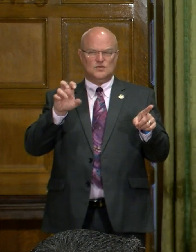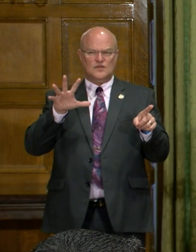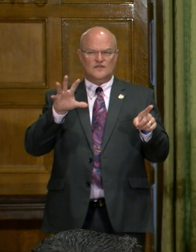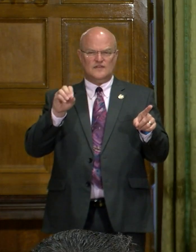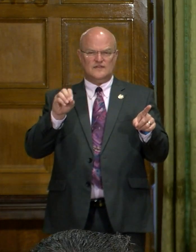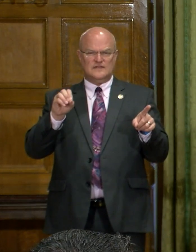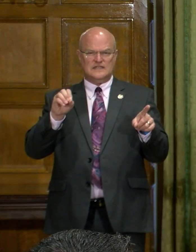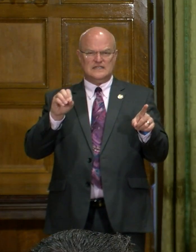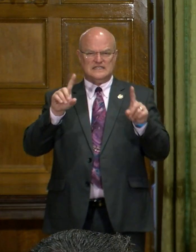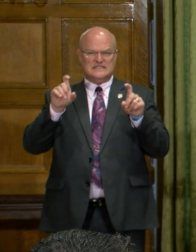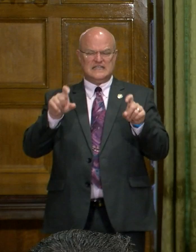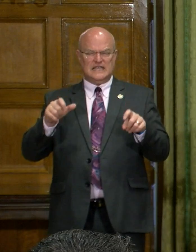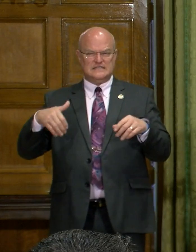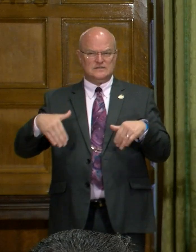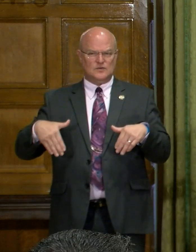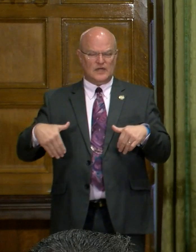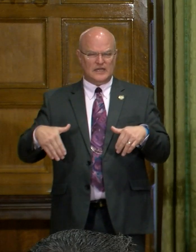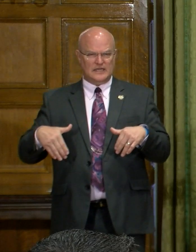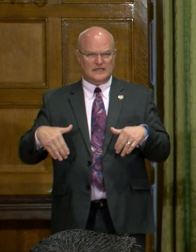tests out?